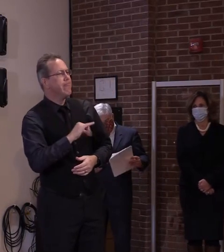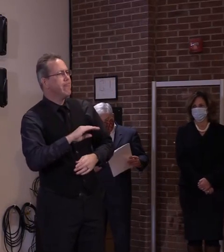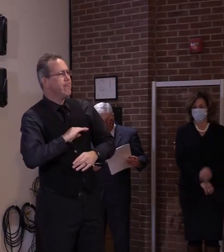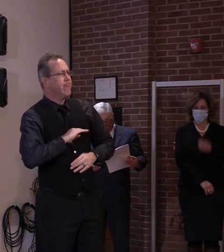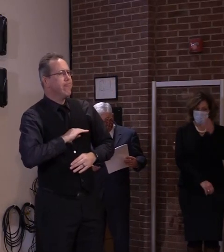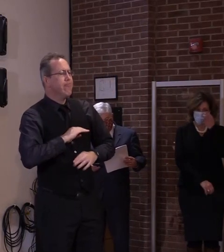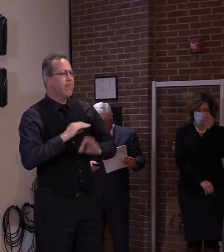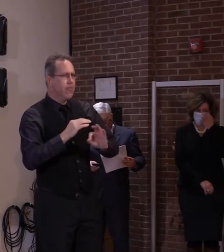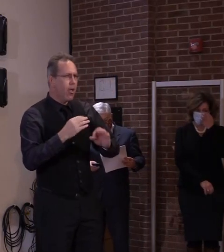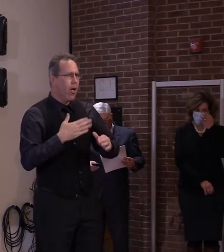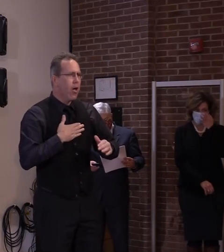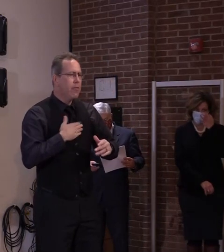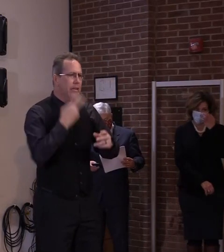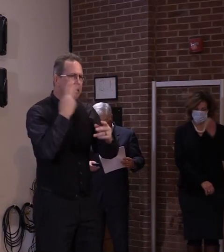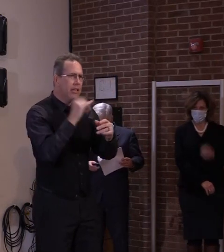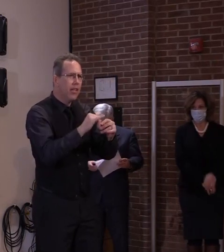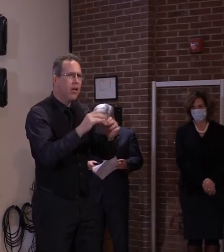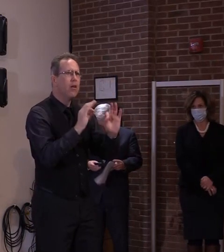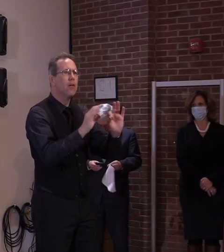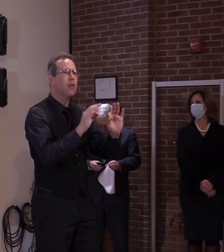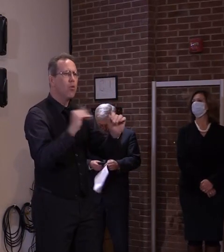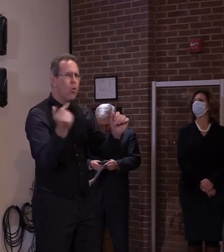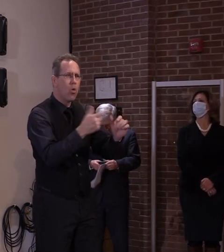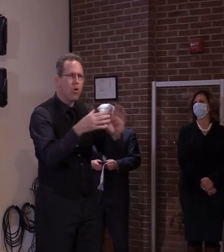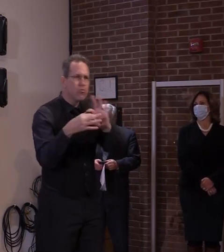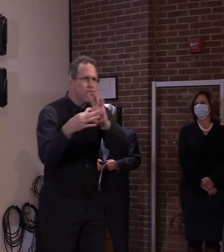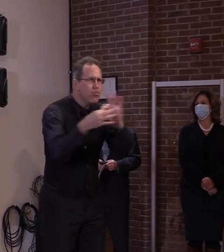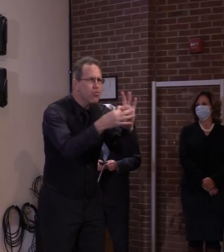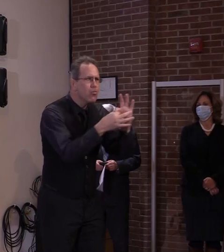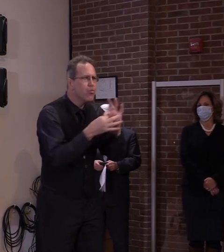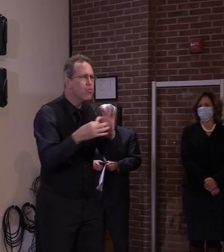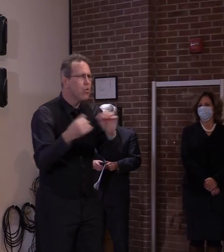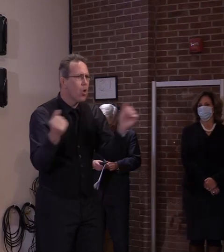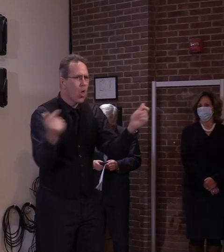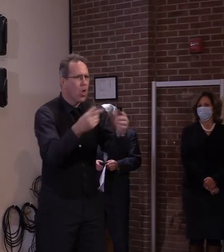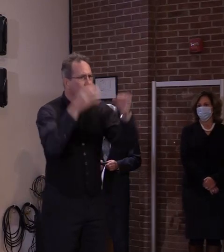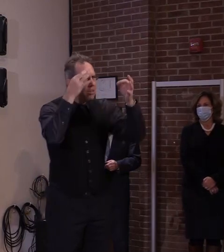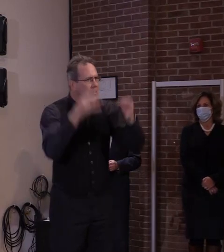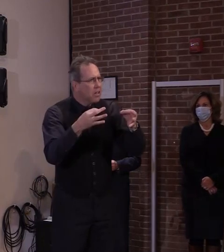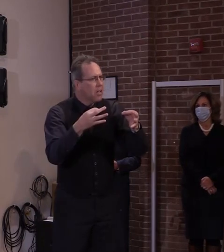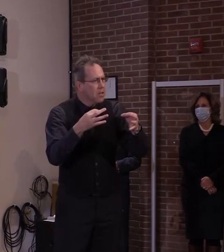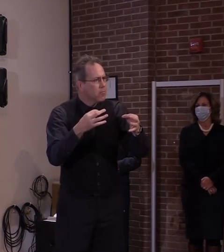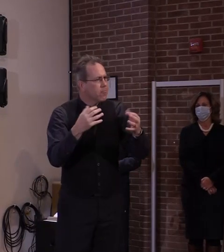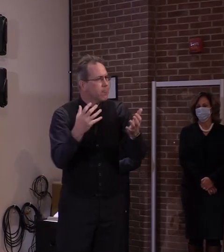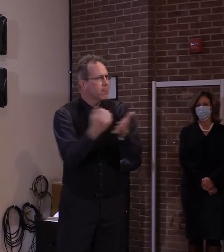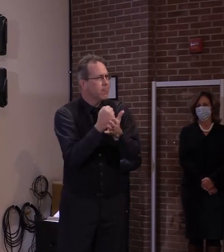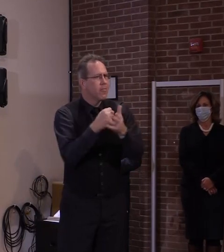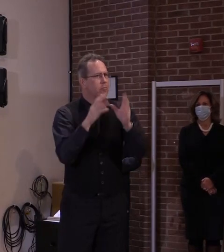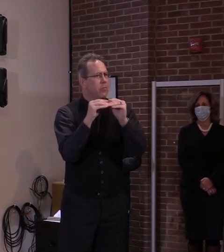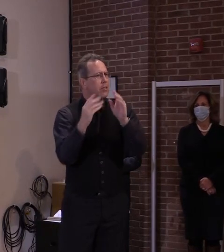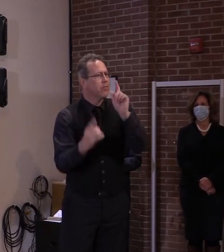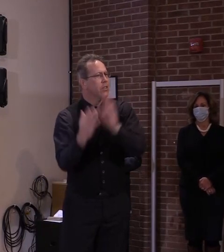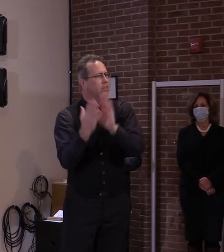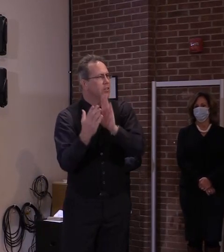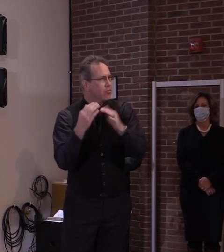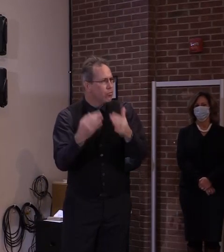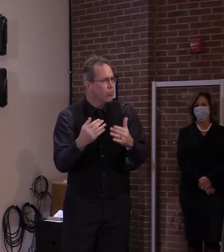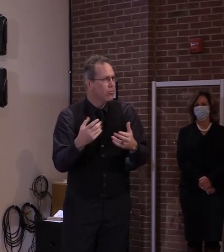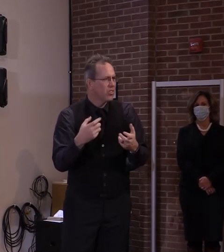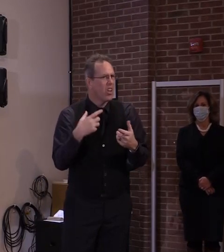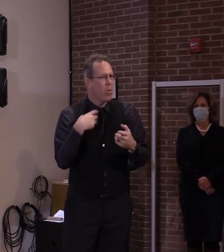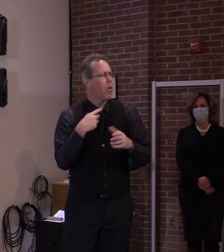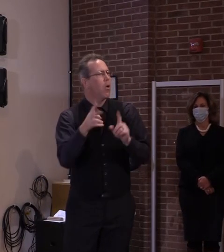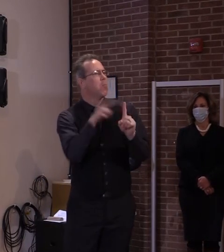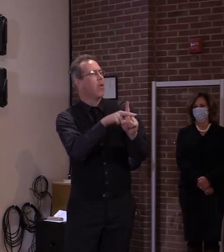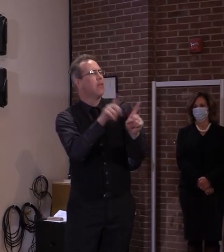respects to say, if they came up with this on their own, there are others that should know this and maybe want to do the same. So whether